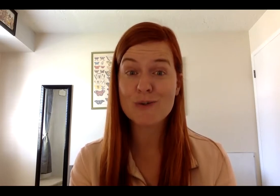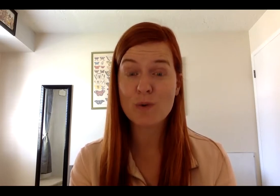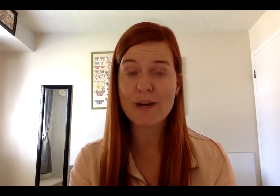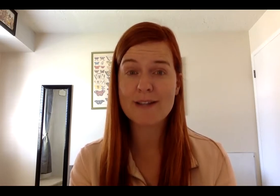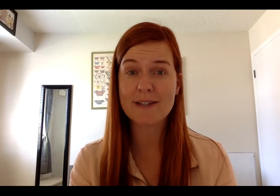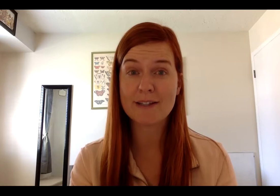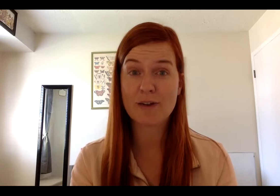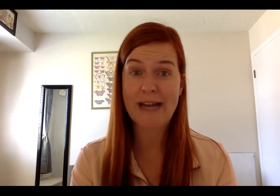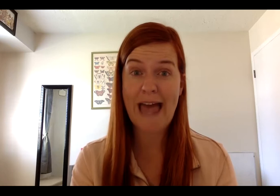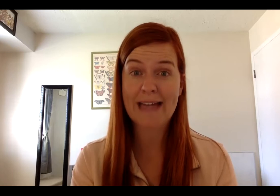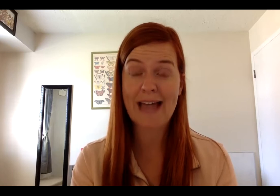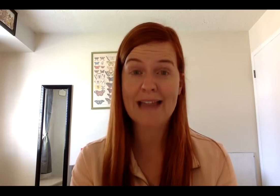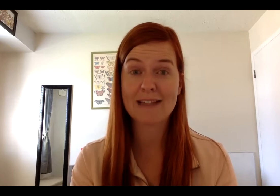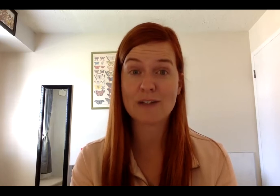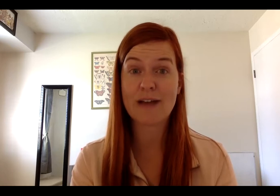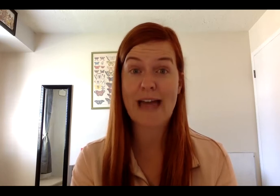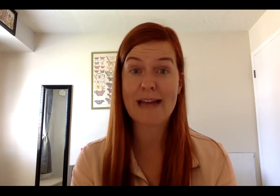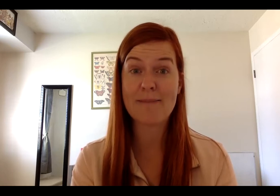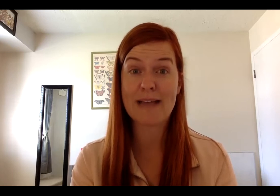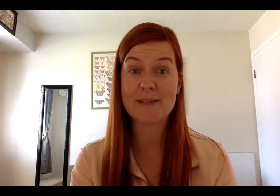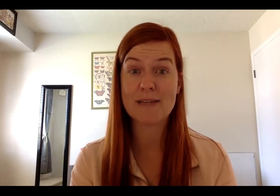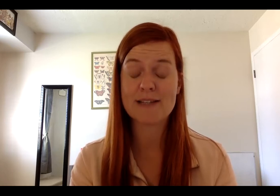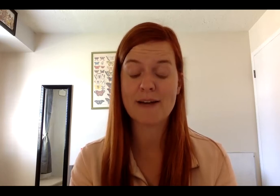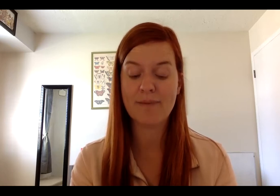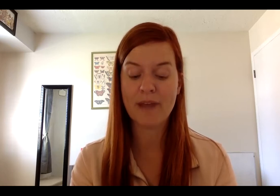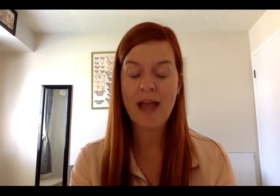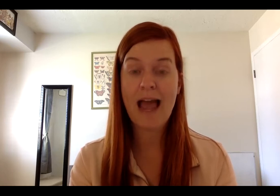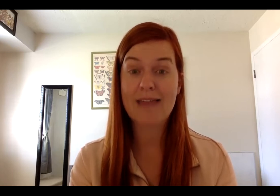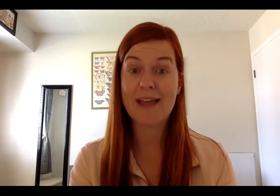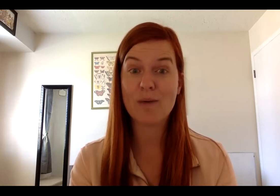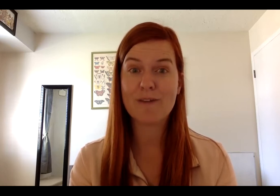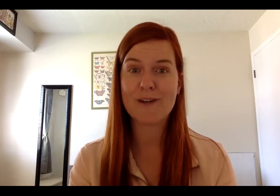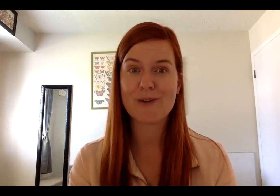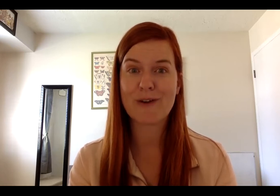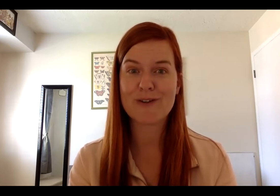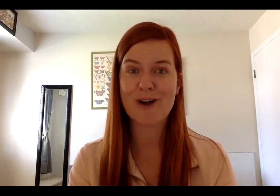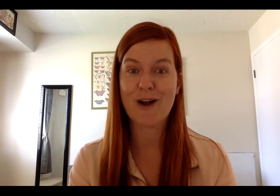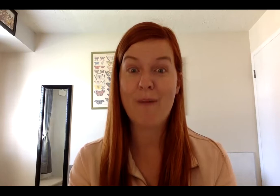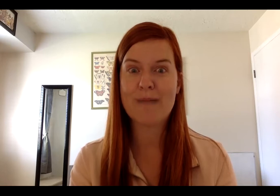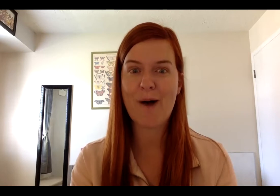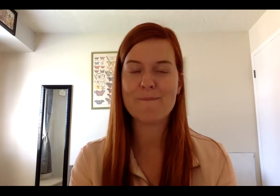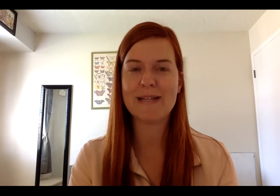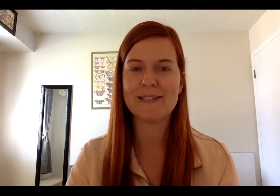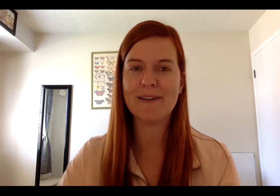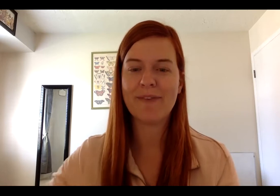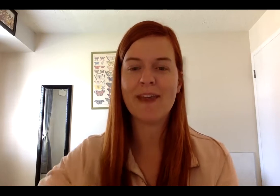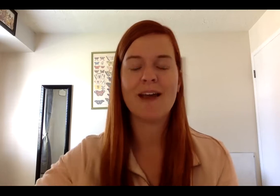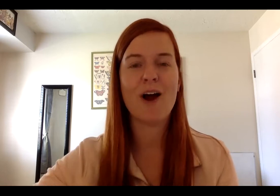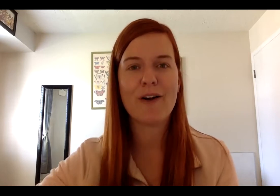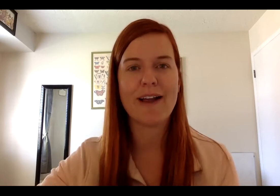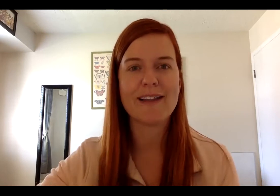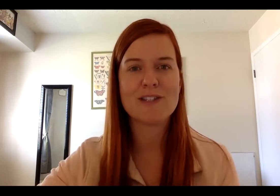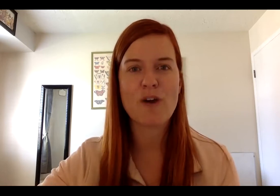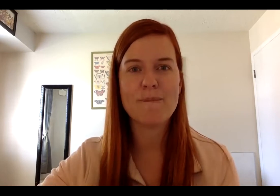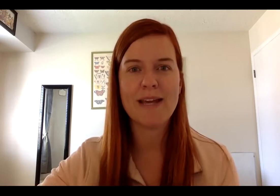two stories, The Little Red Hen and The Little Red Hen Makes a Pizza. And then we'll finish with our song about pizza.